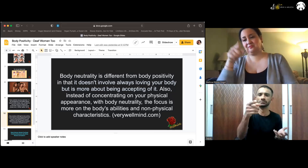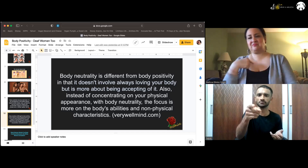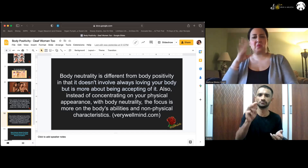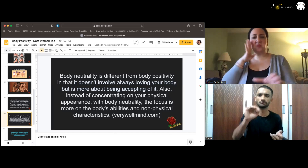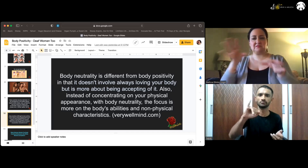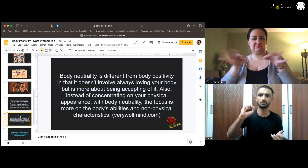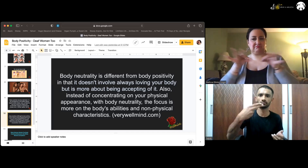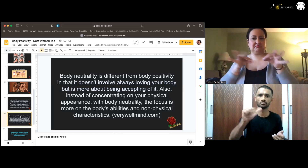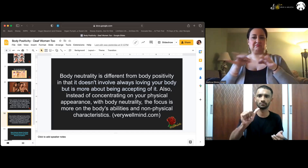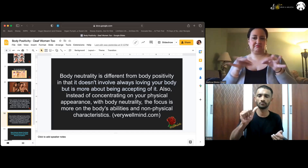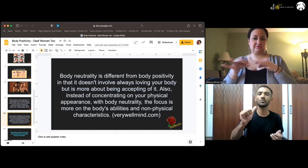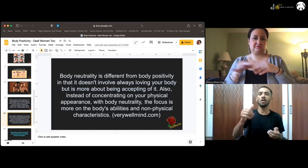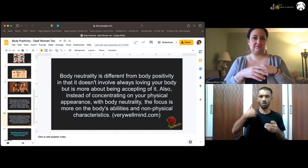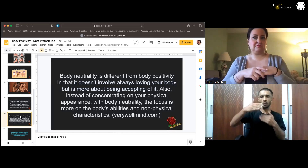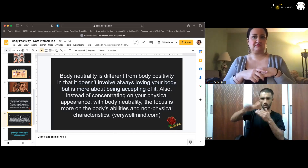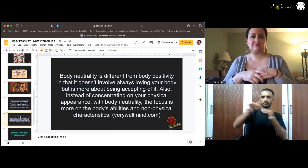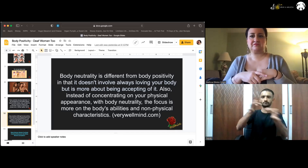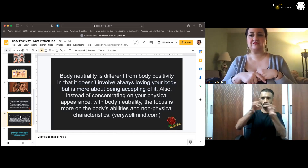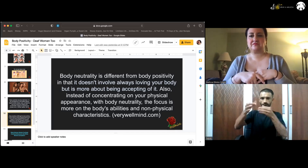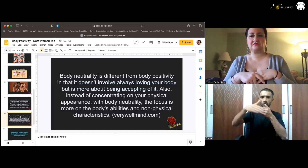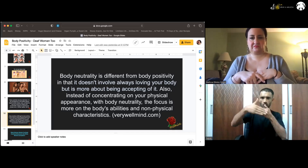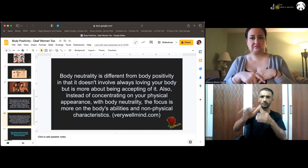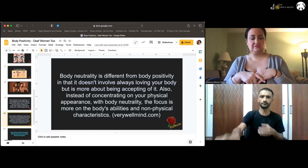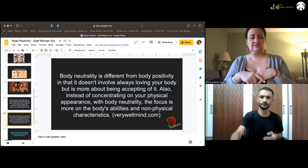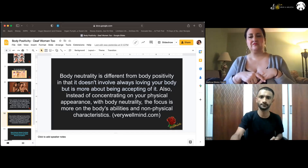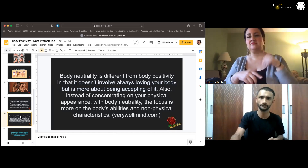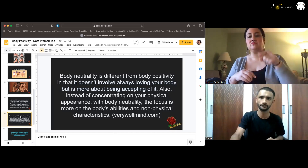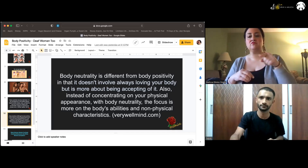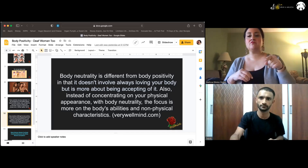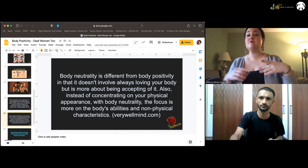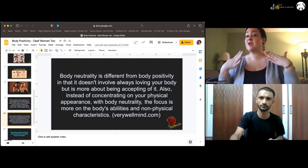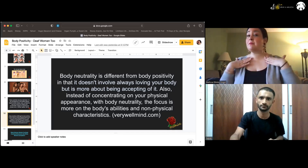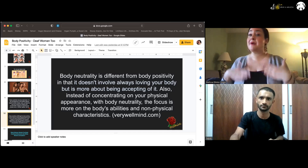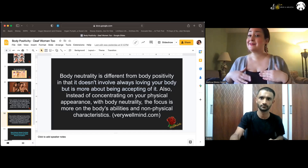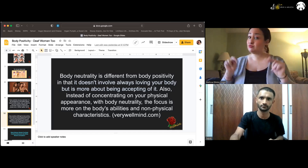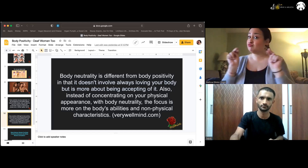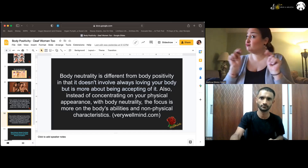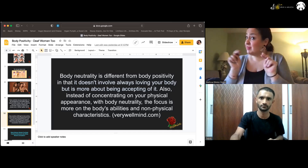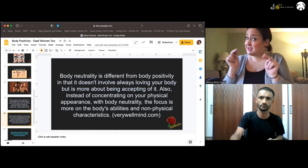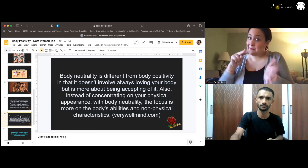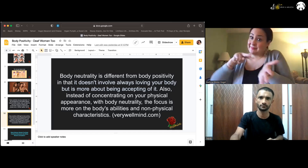Can you please explain further about this? Yeah, I'm going to explain this.